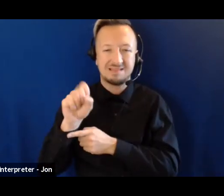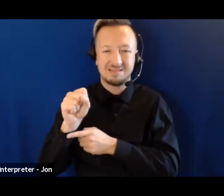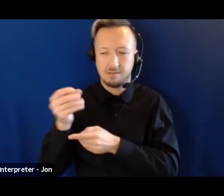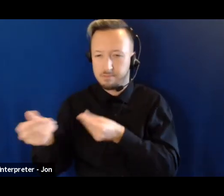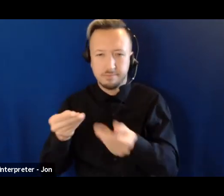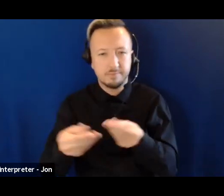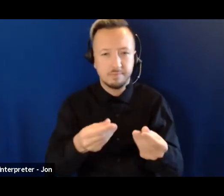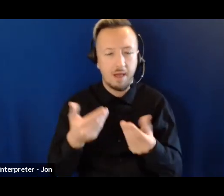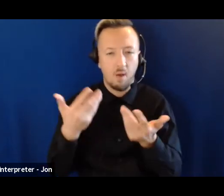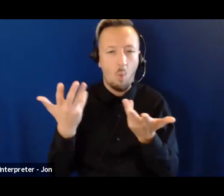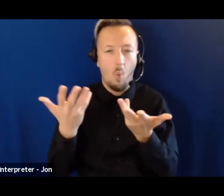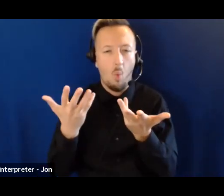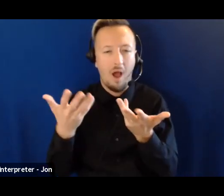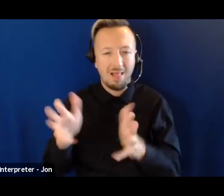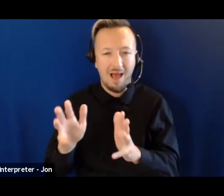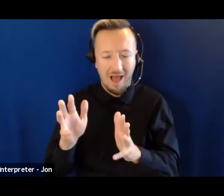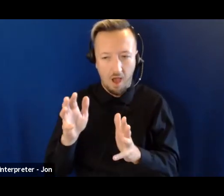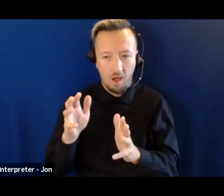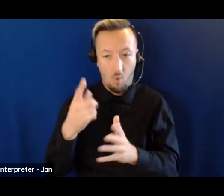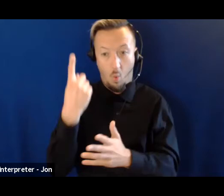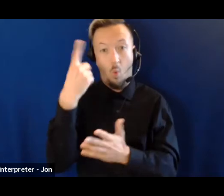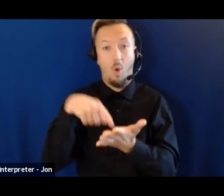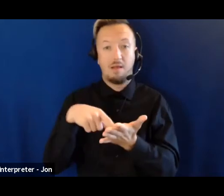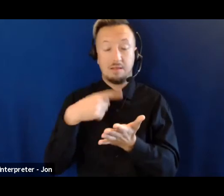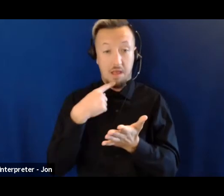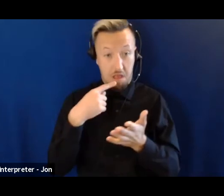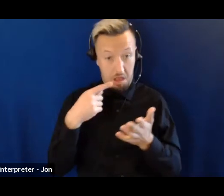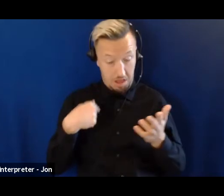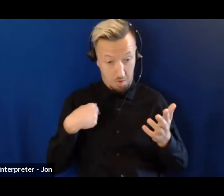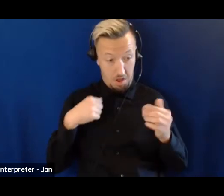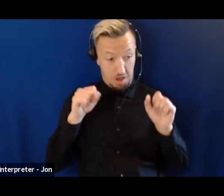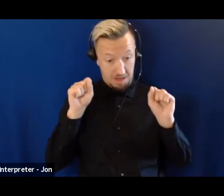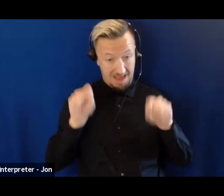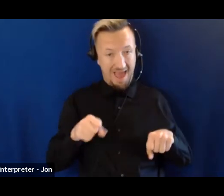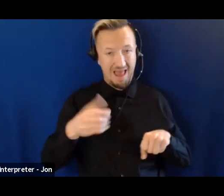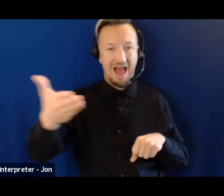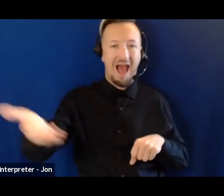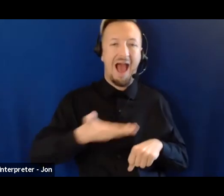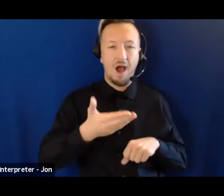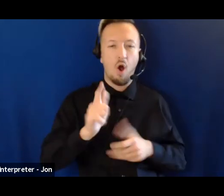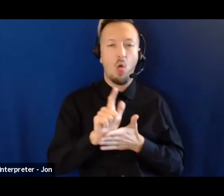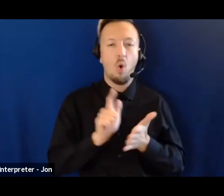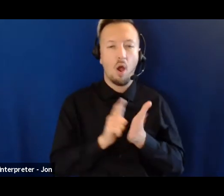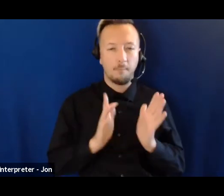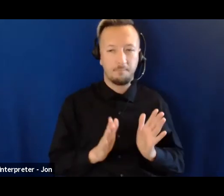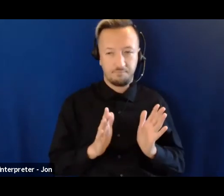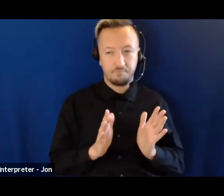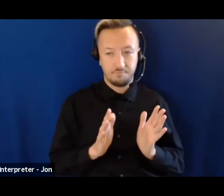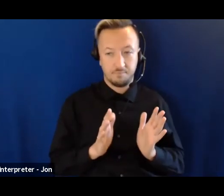if we could hire a lawyer for our SILC because we were in some